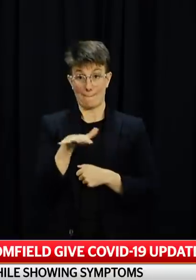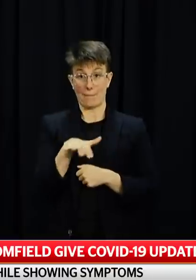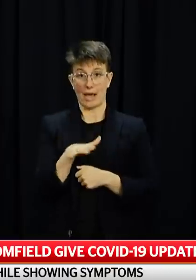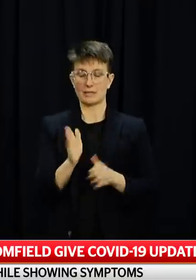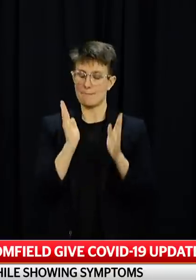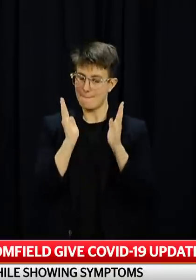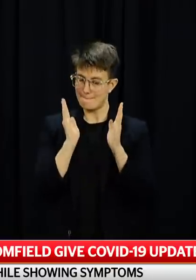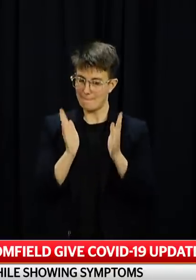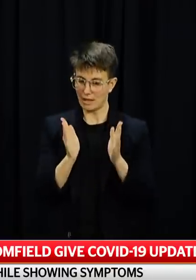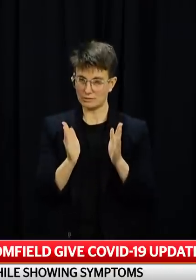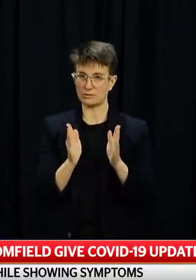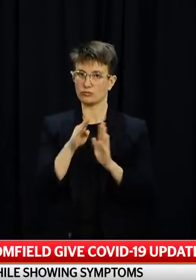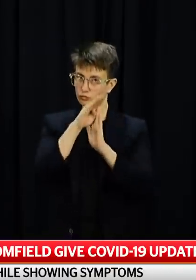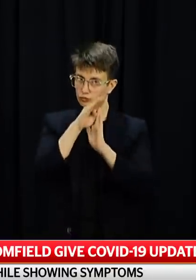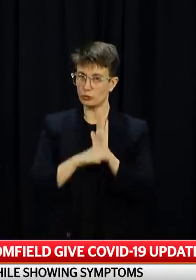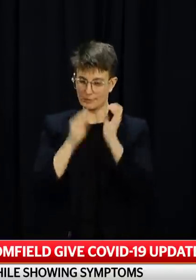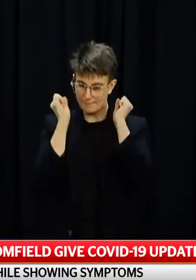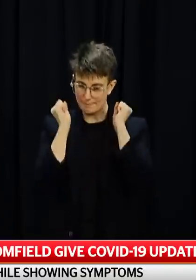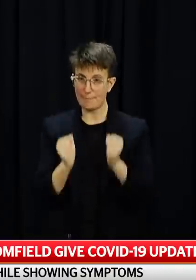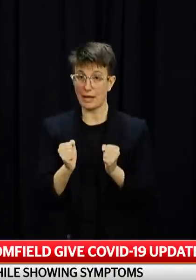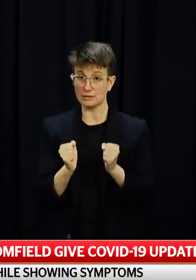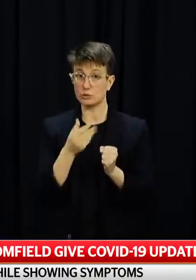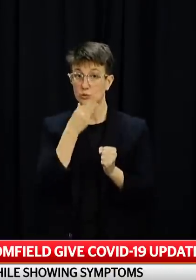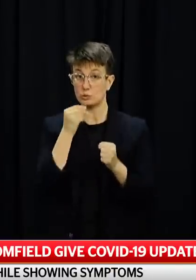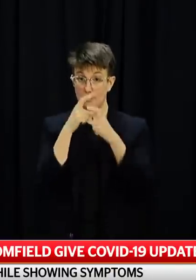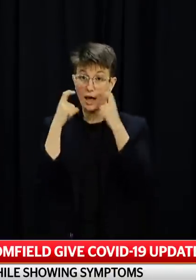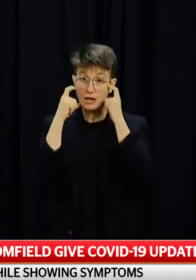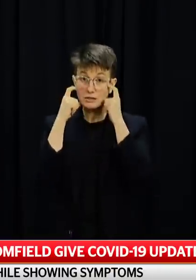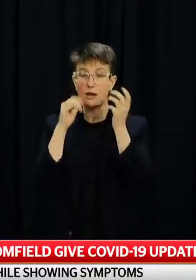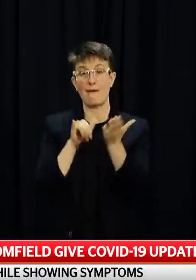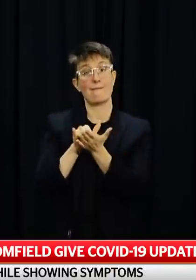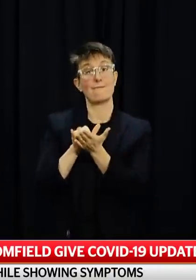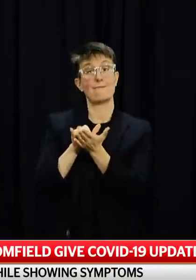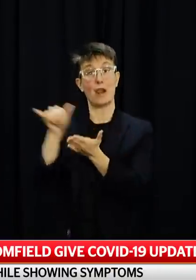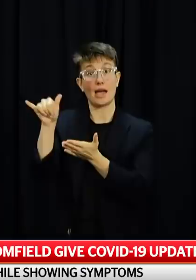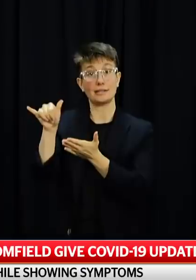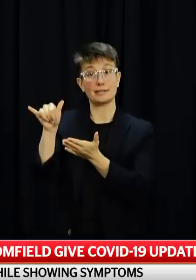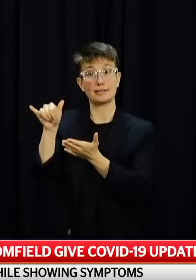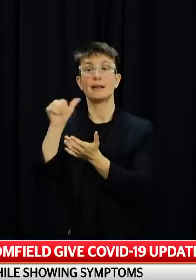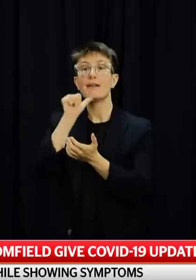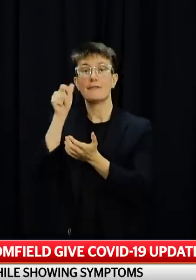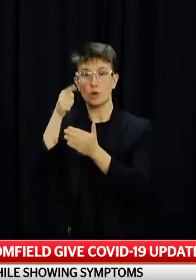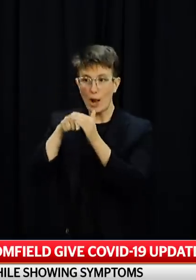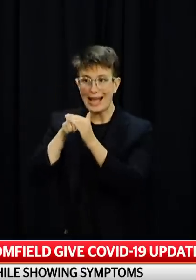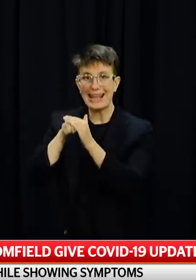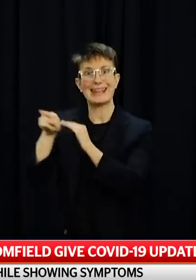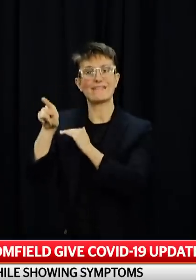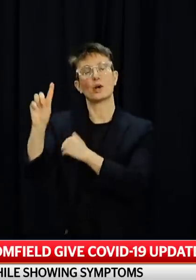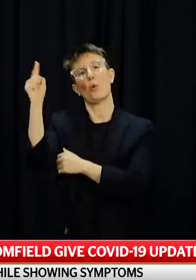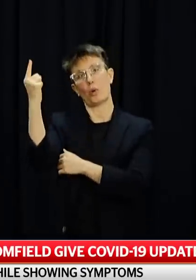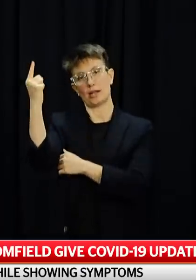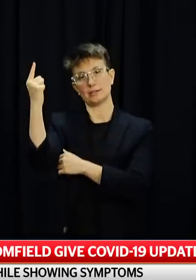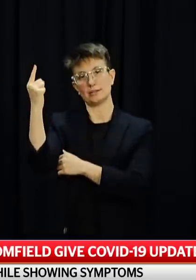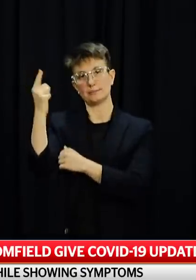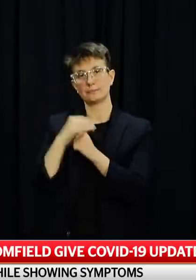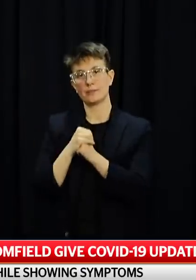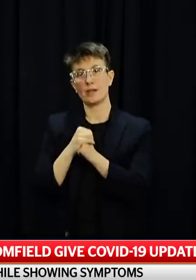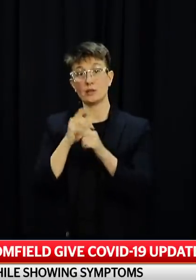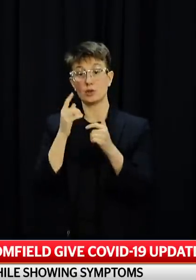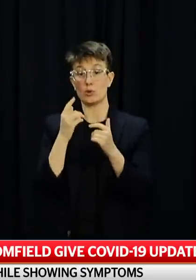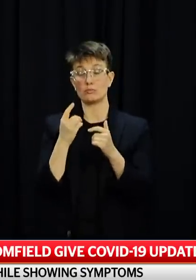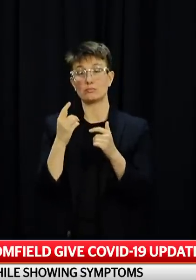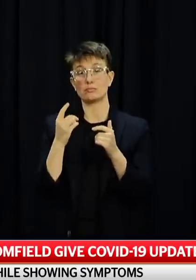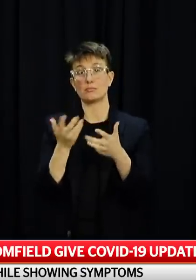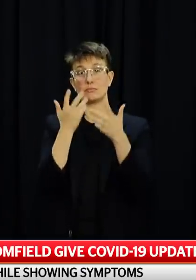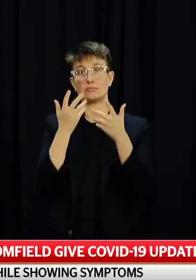flights leaving Auckland. Air New Zealand will be providing these on departure, remembering that you are